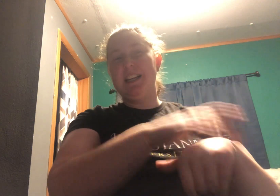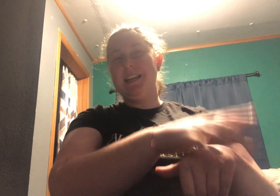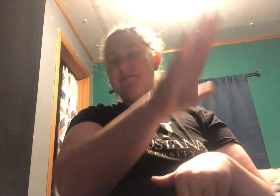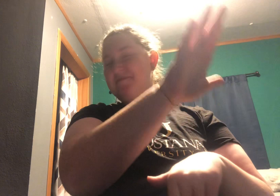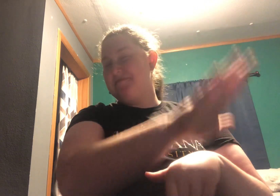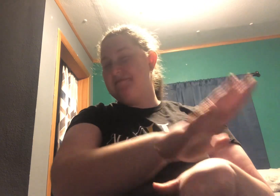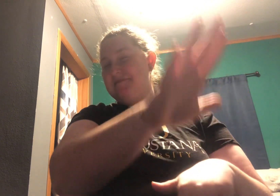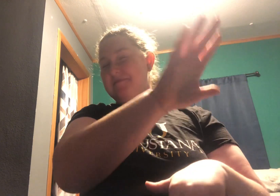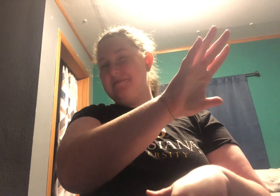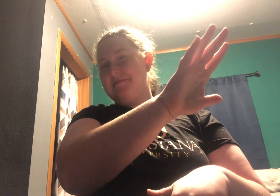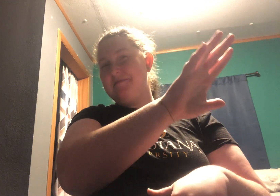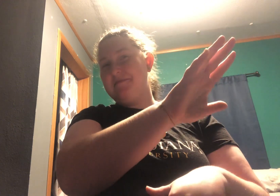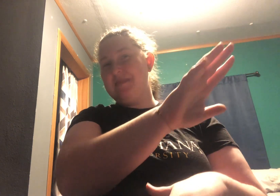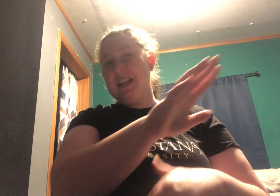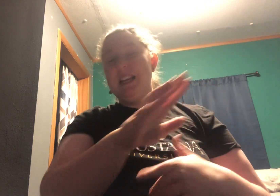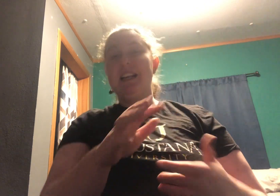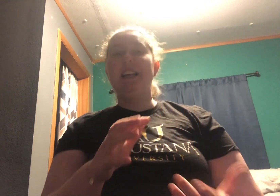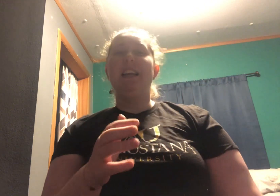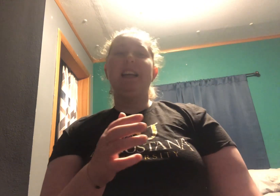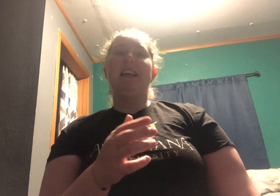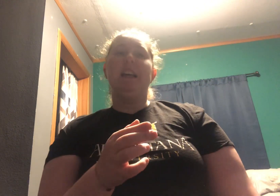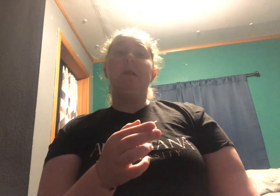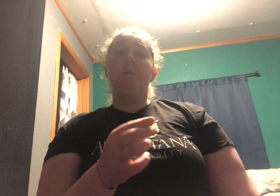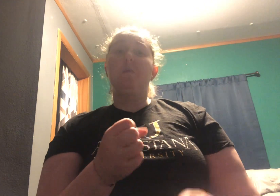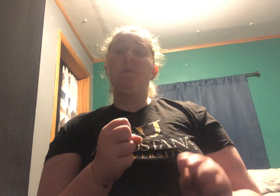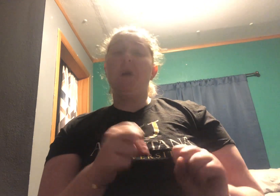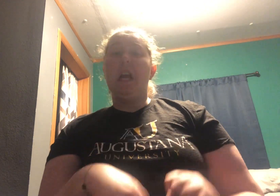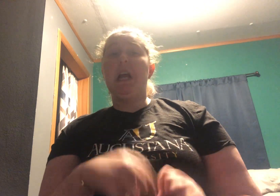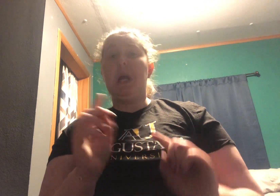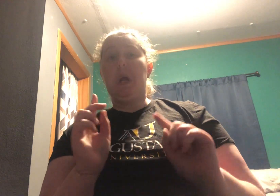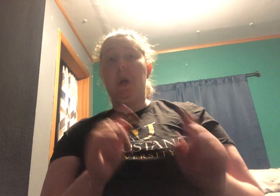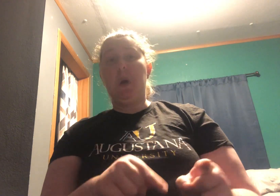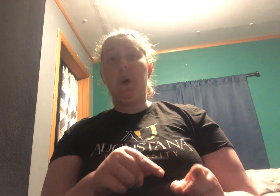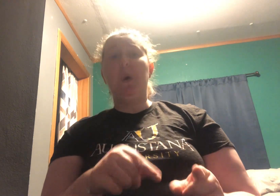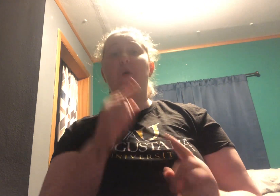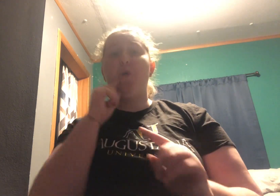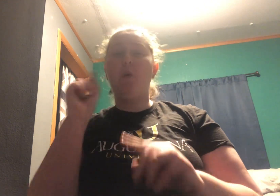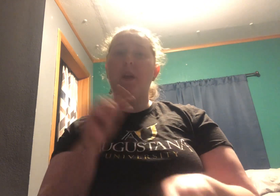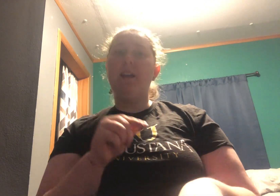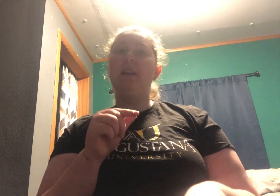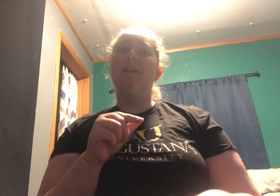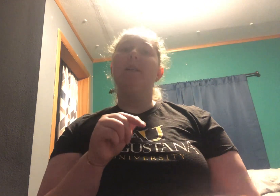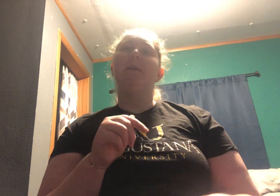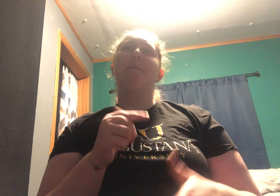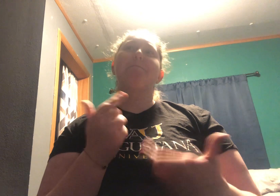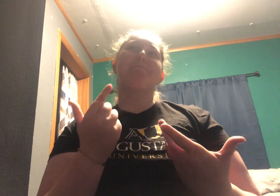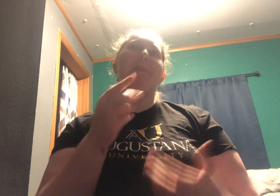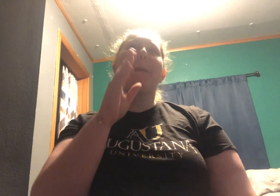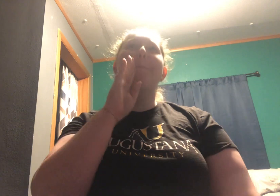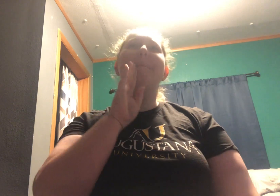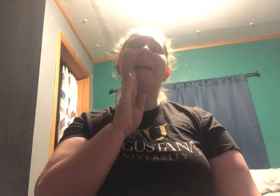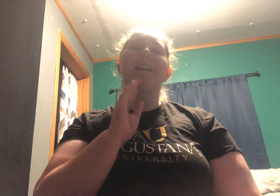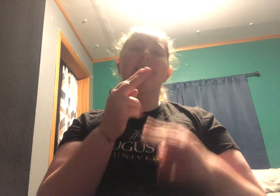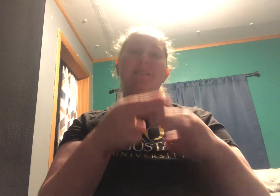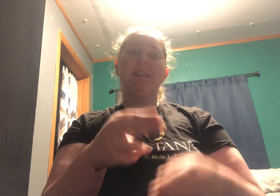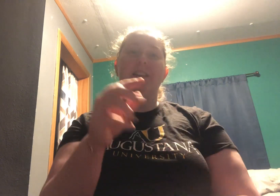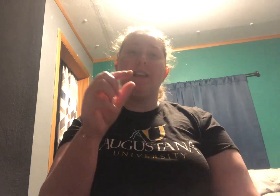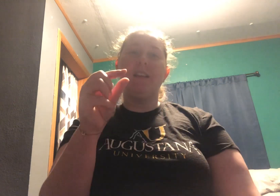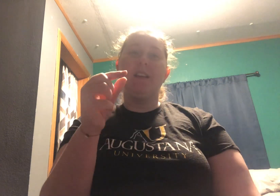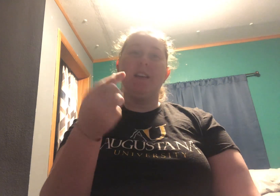Irish pubs. You know, they're going to serve you. You can go there to order like beer, like Guinness, for example. You know, they're